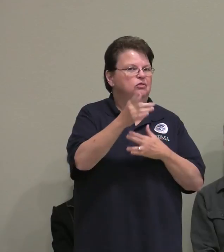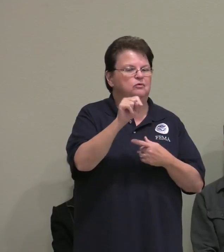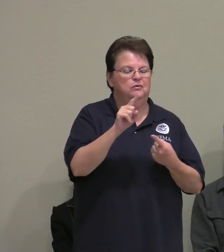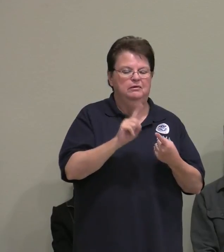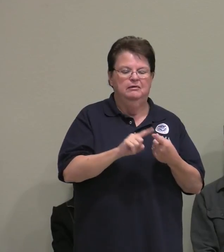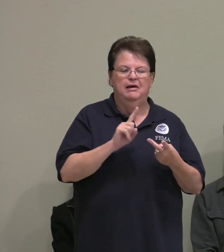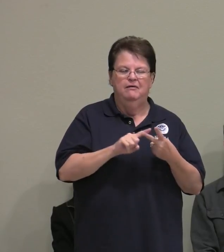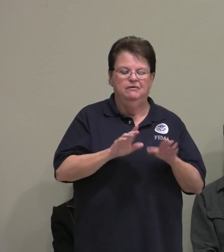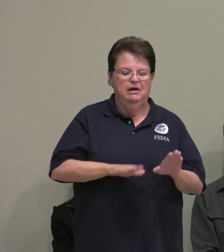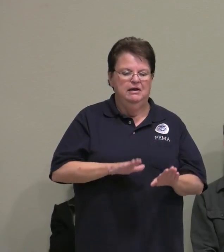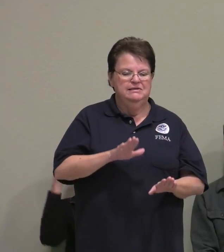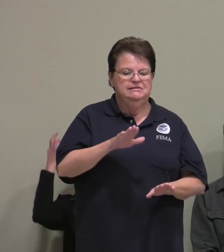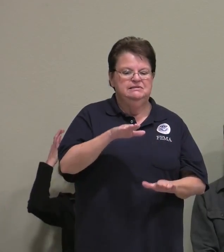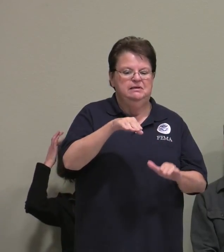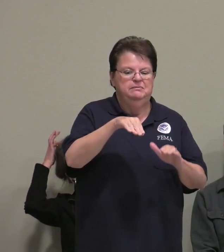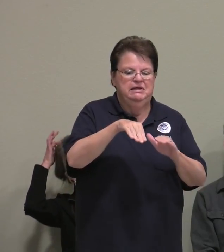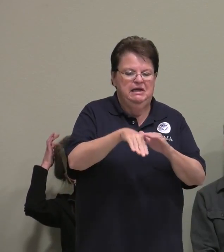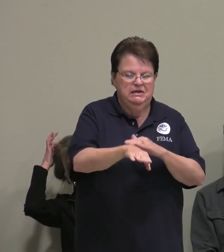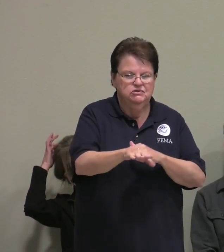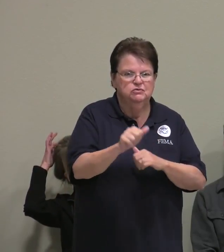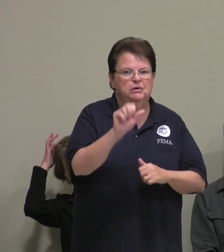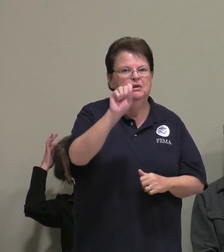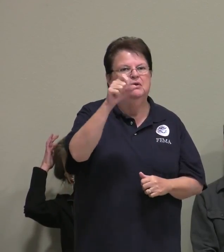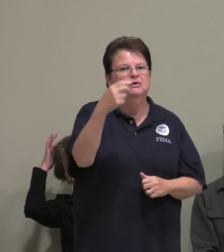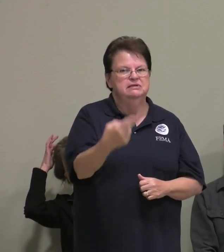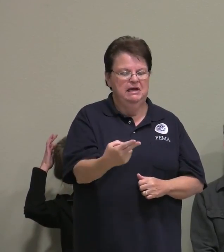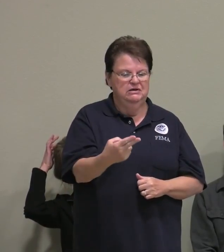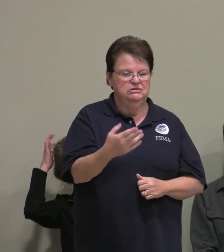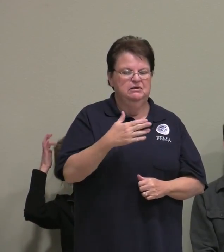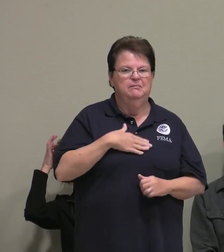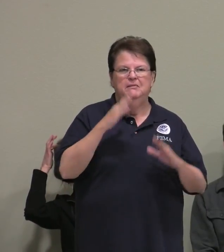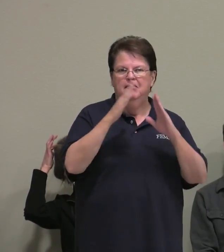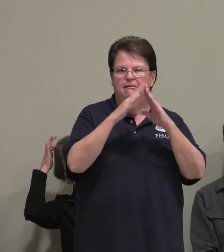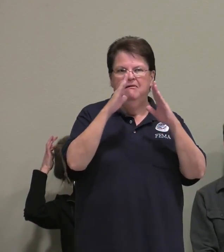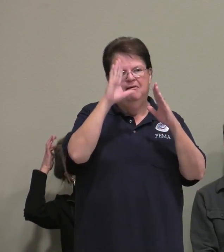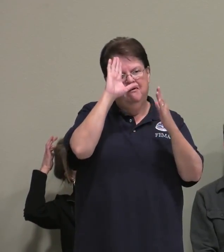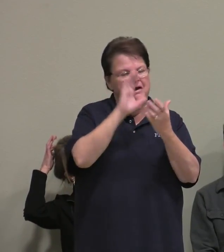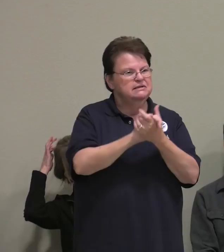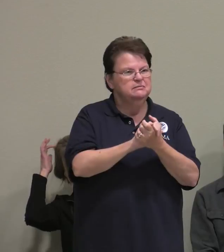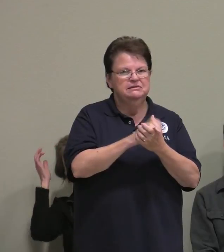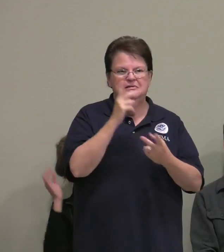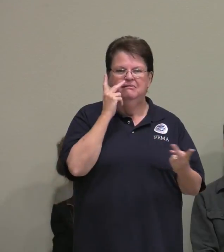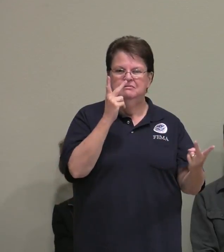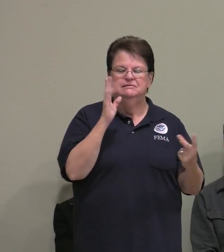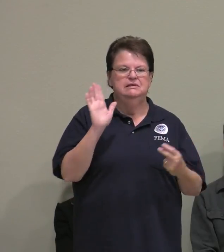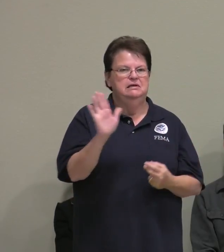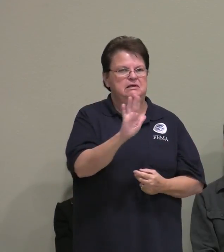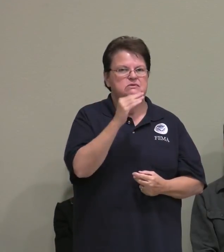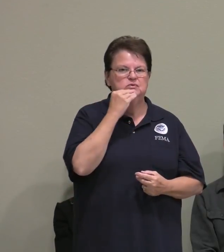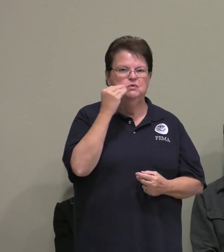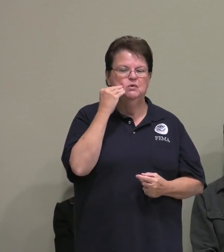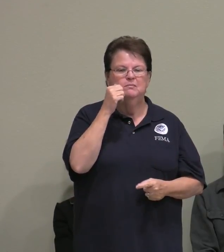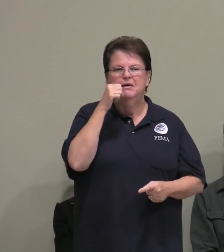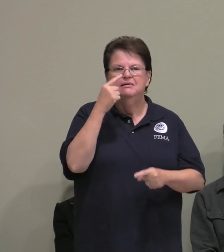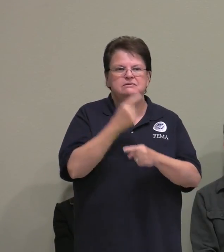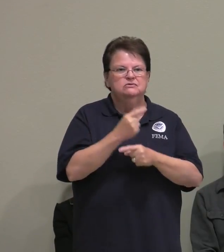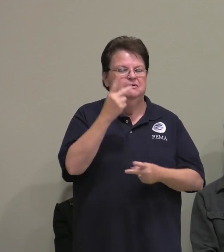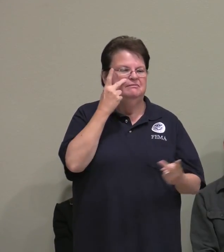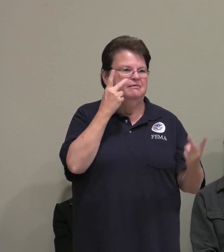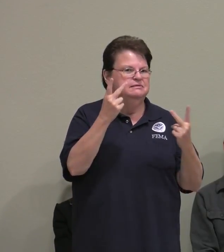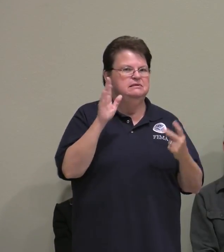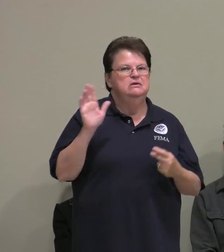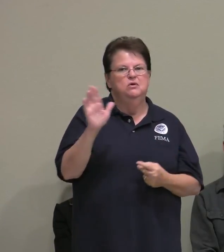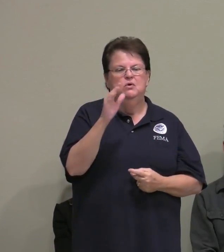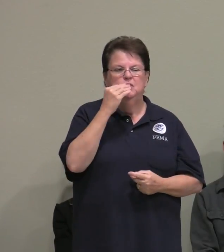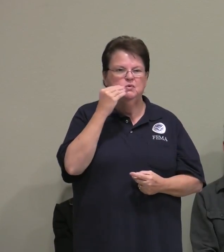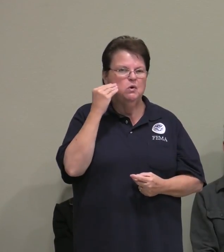have not stepped into where there is ash. My husband has not seen his home. My sister has not seen